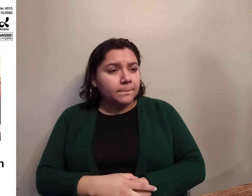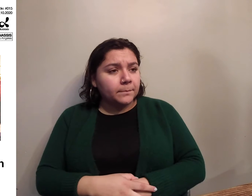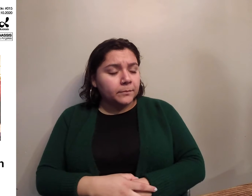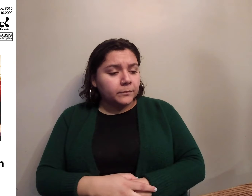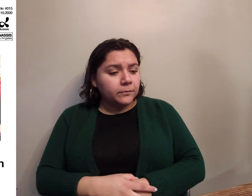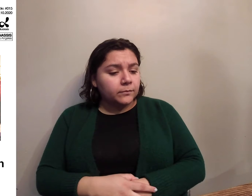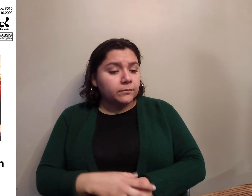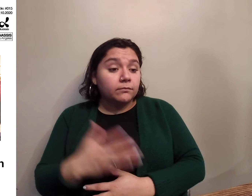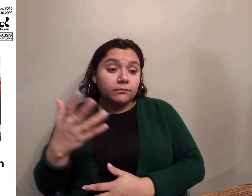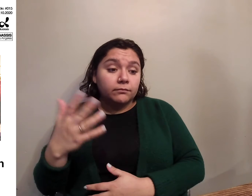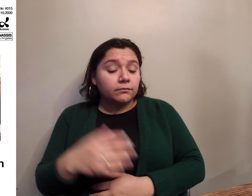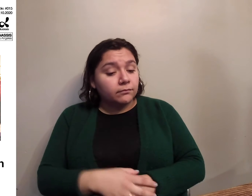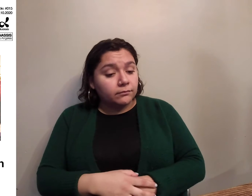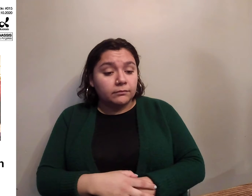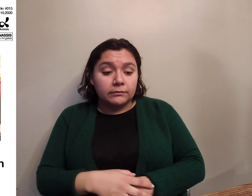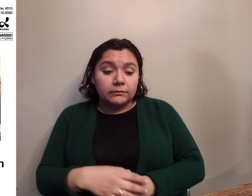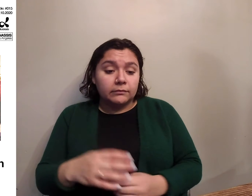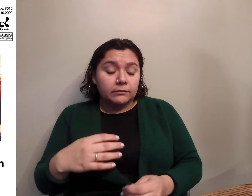Well,